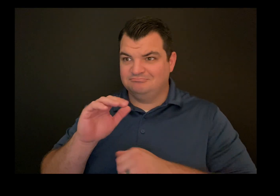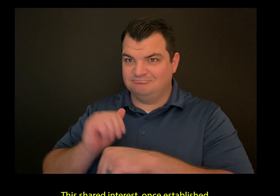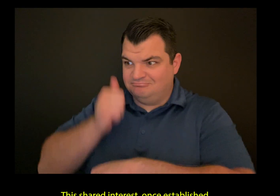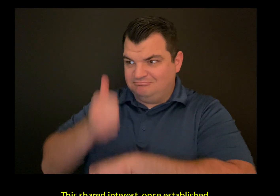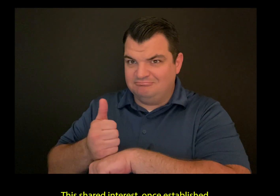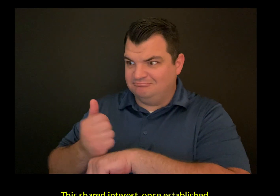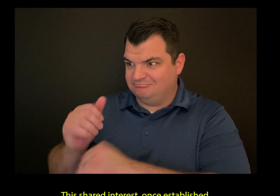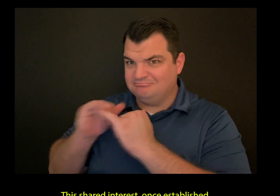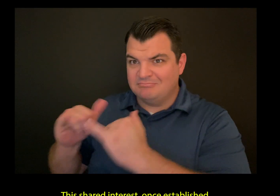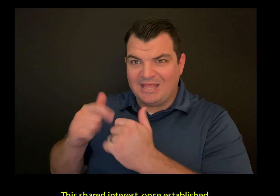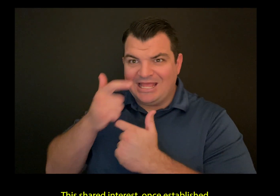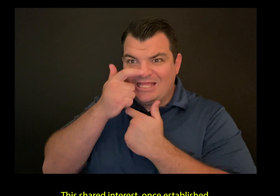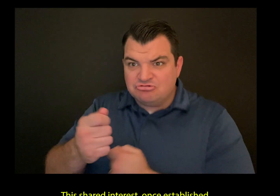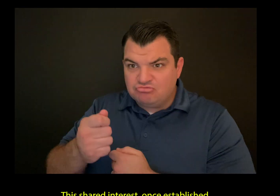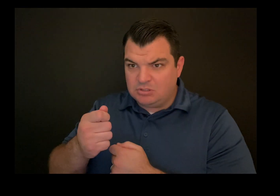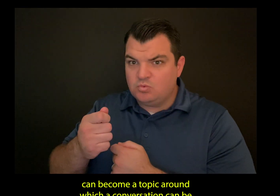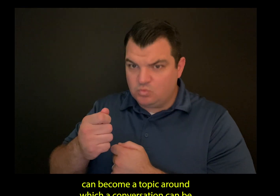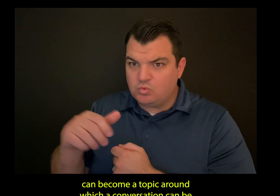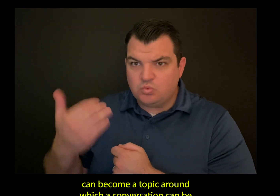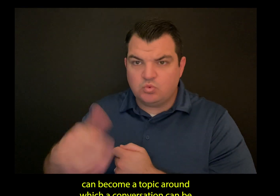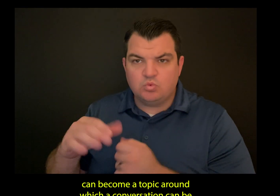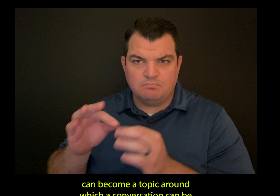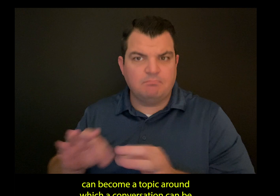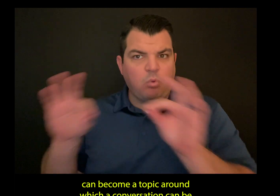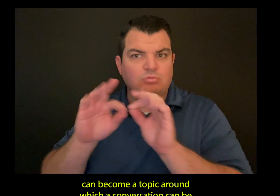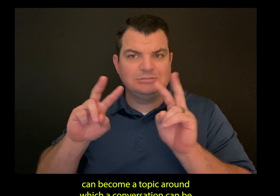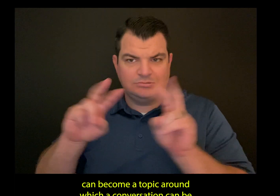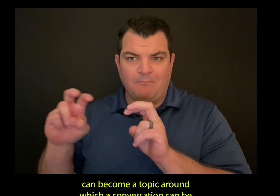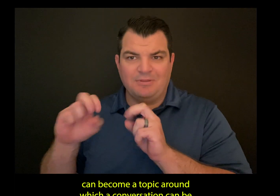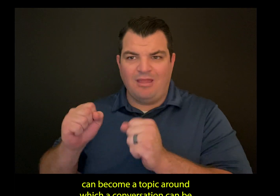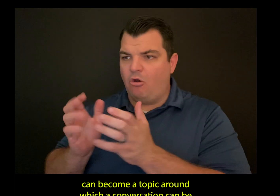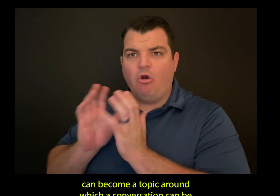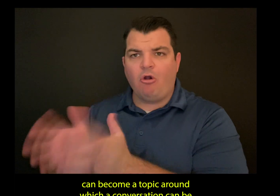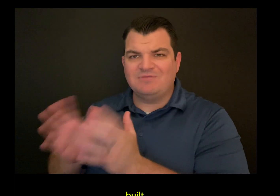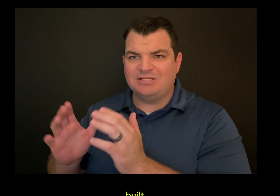This shared interest, once established, can become a topic around which a conversation can be built.